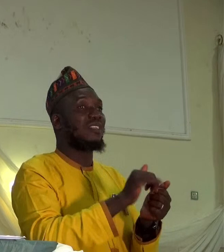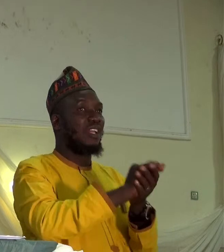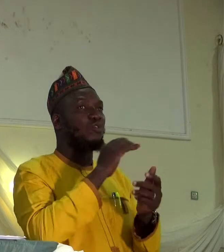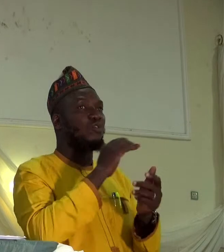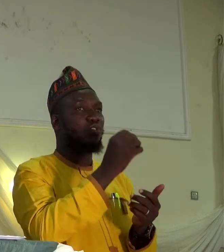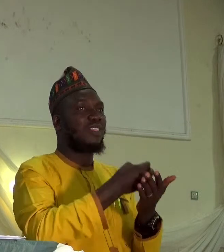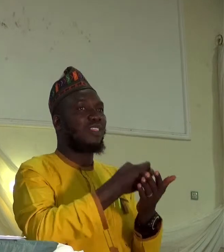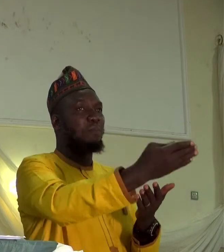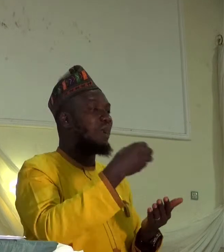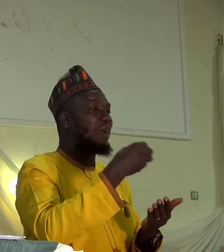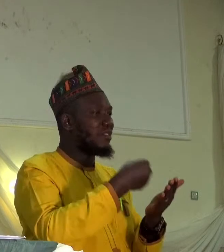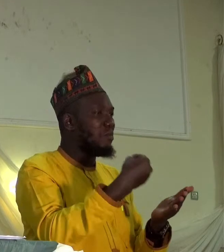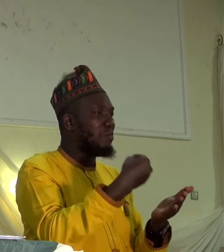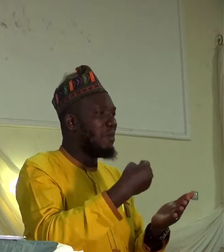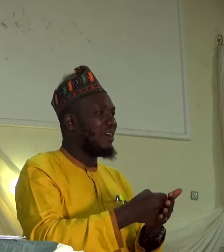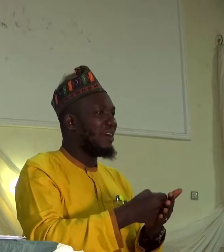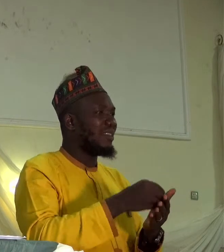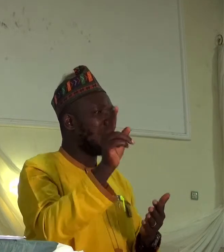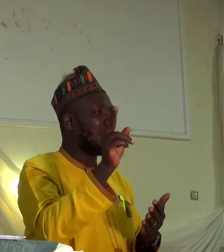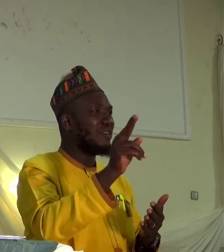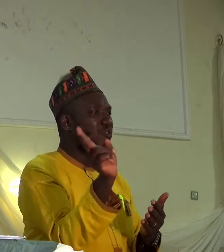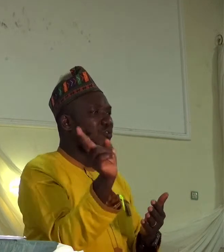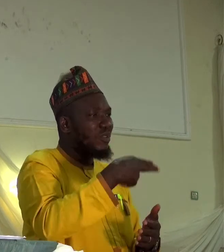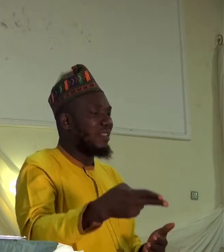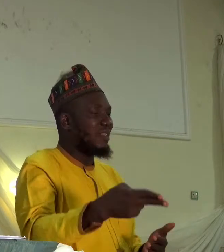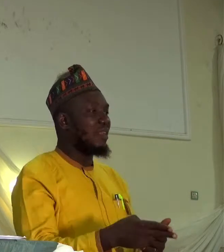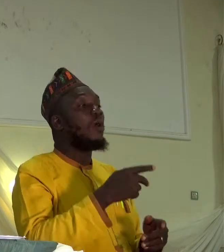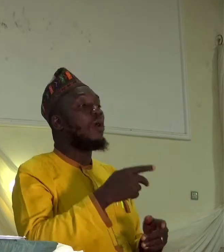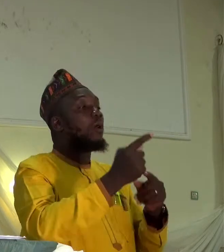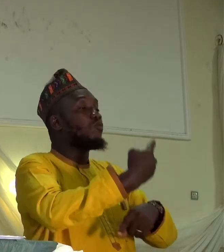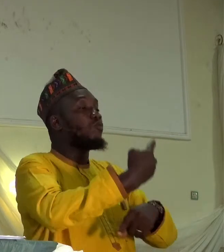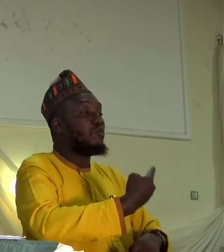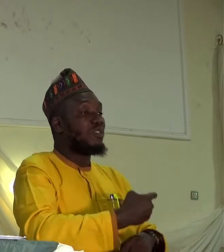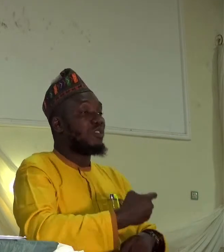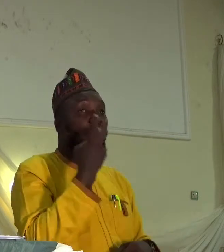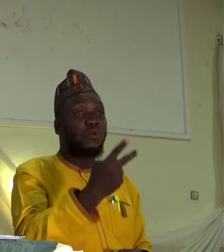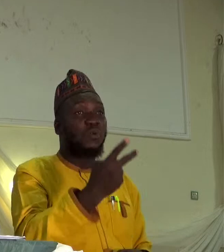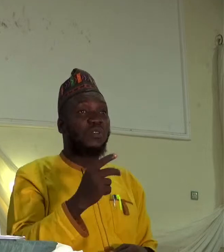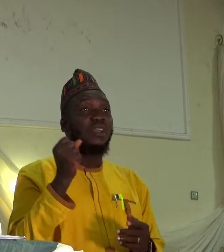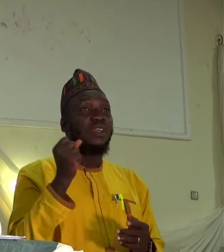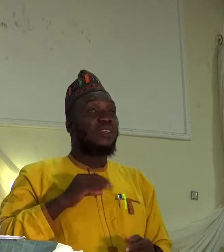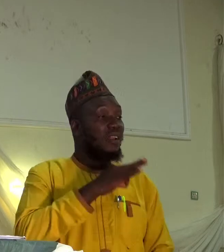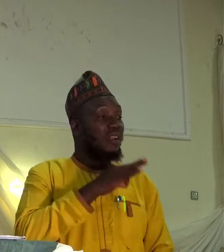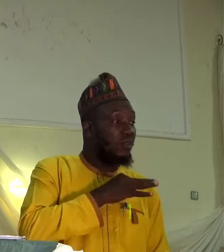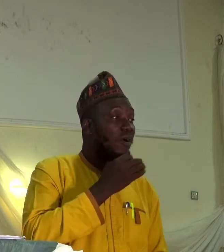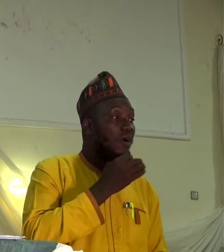talk wa. We do respect distinguished senator and former minister.